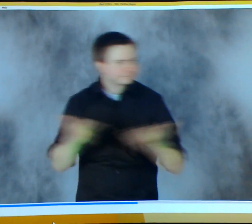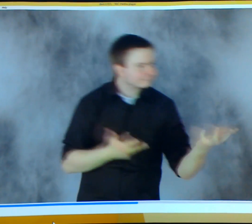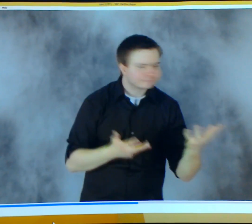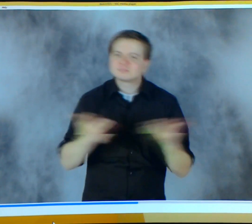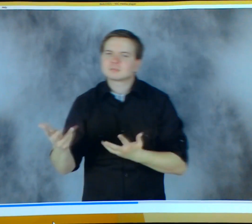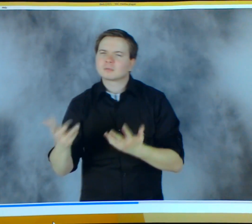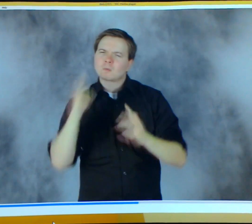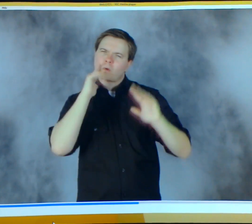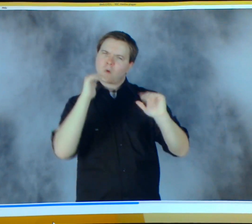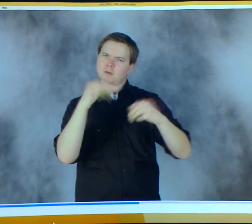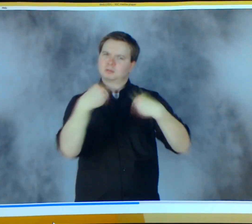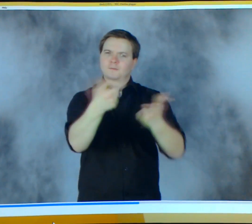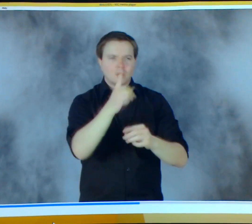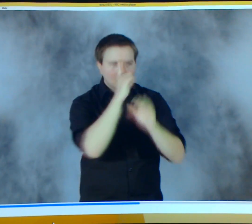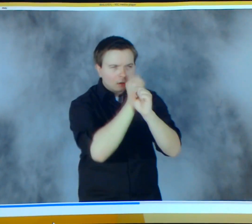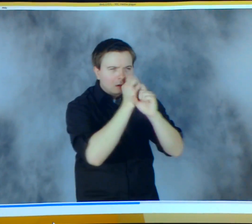might show it what it would look like in real life.